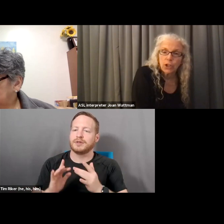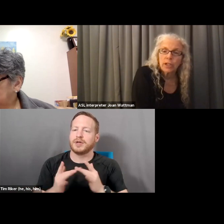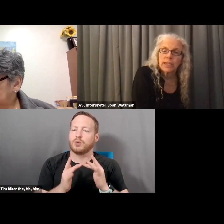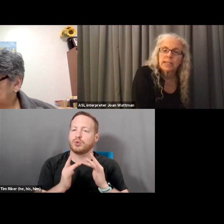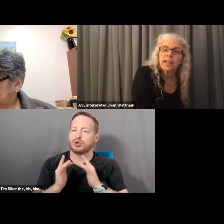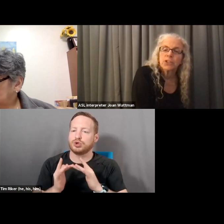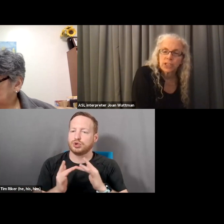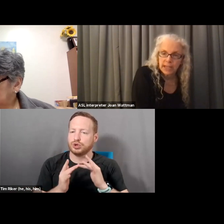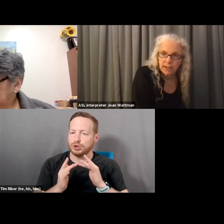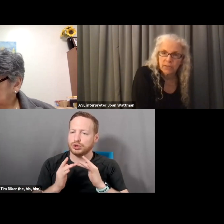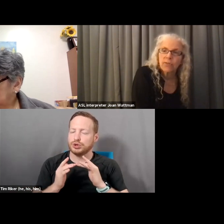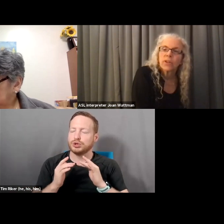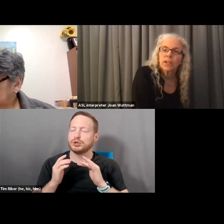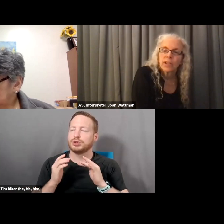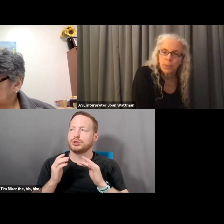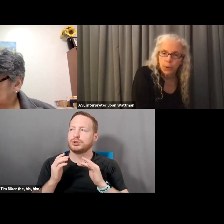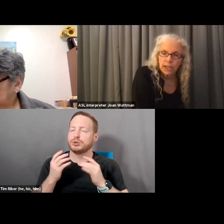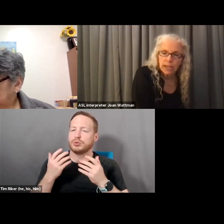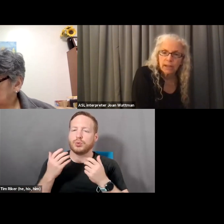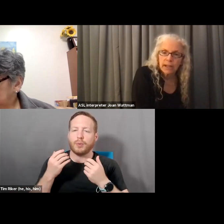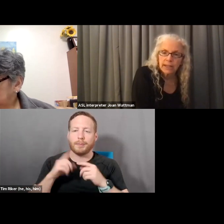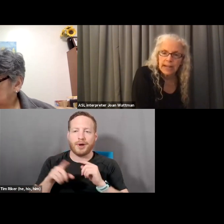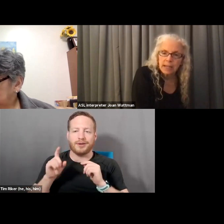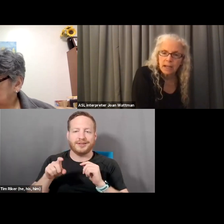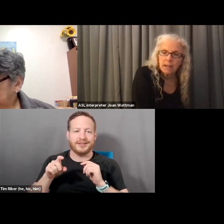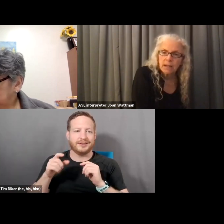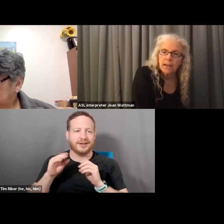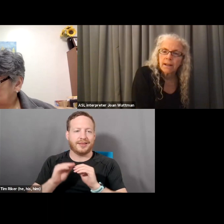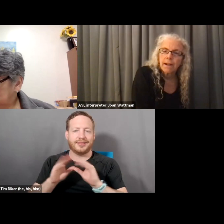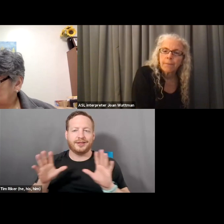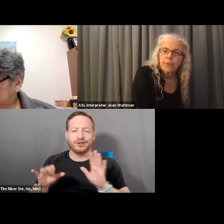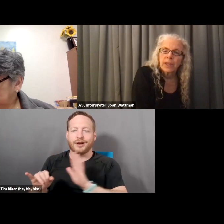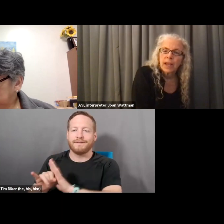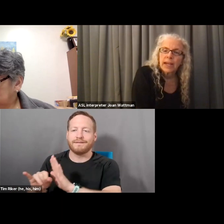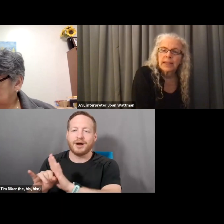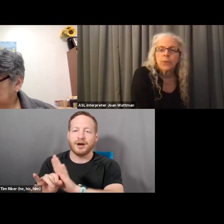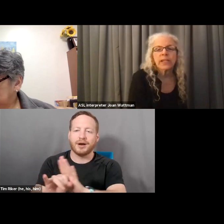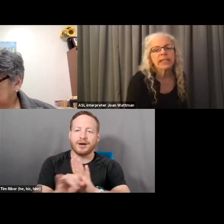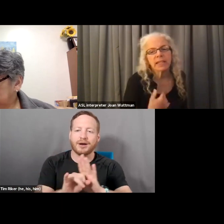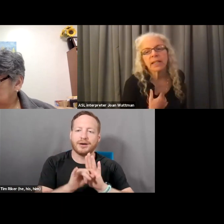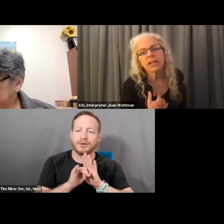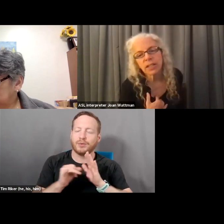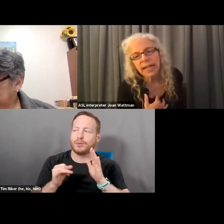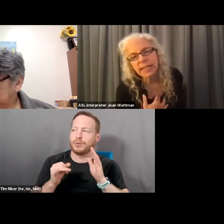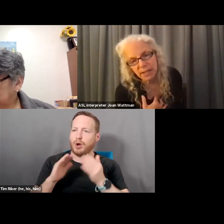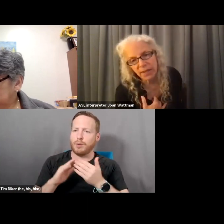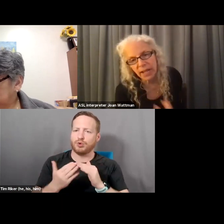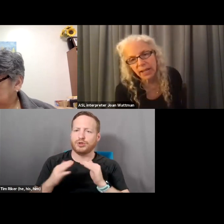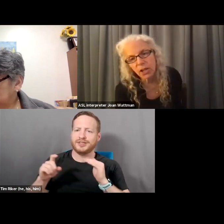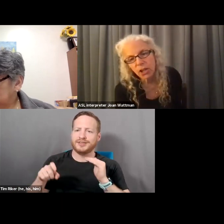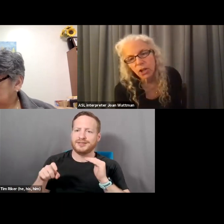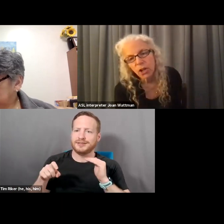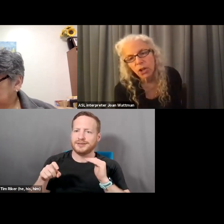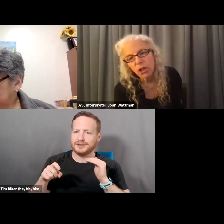think, good, is legislative networking and liaison. And I think we need to clearly